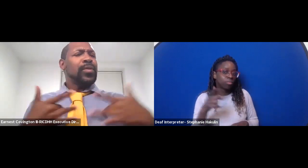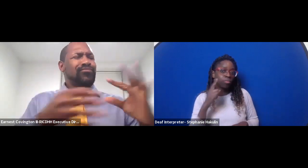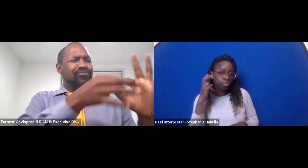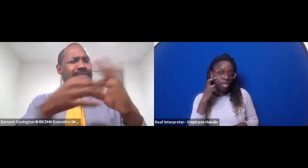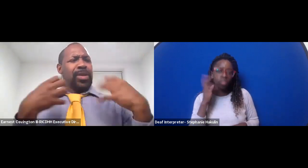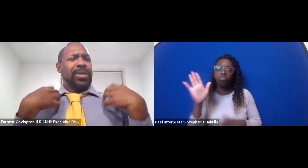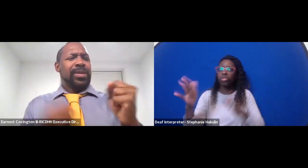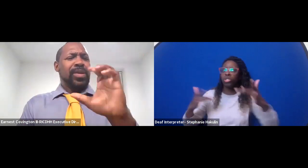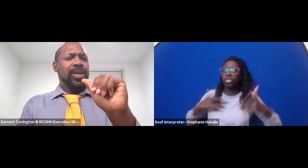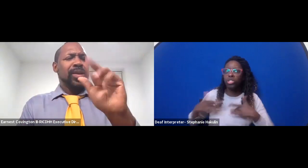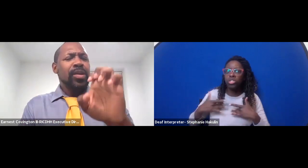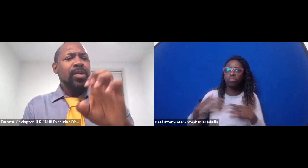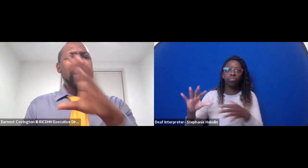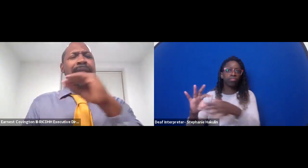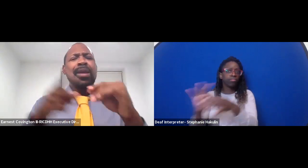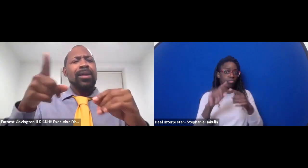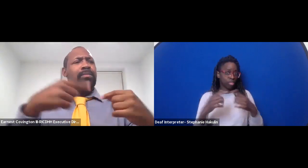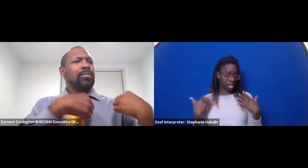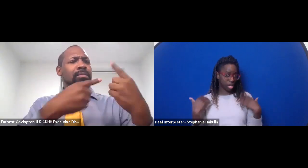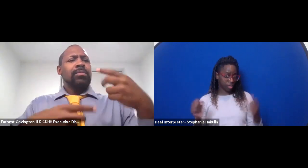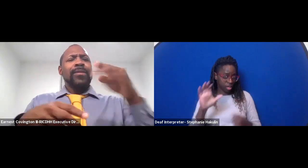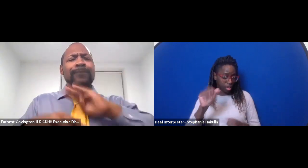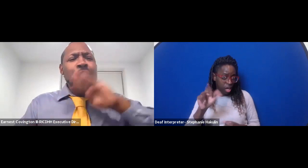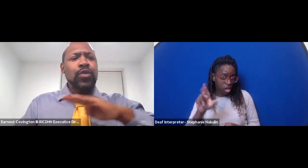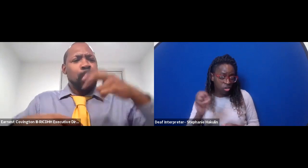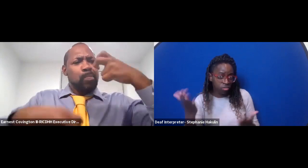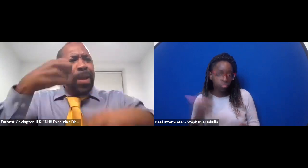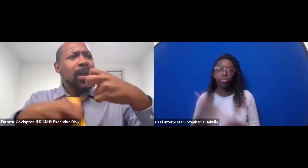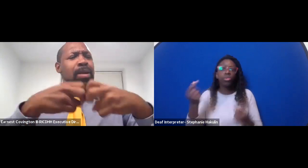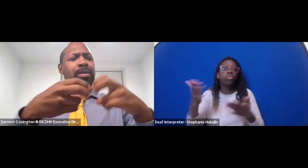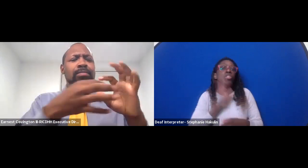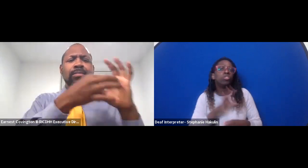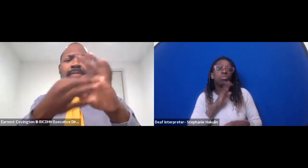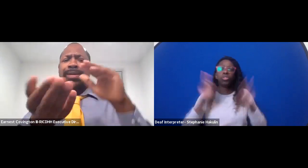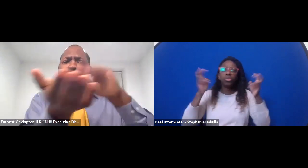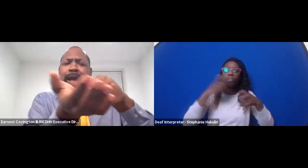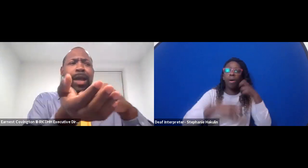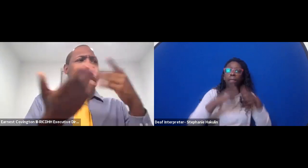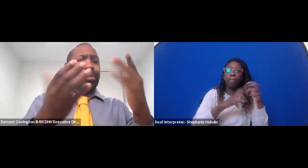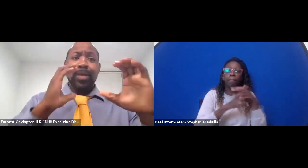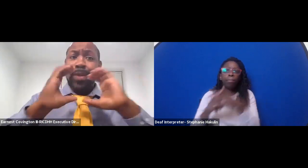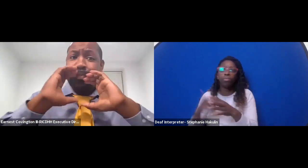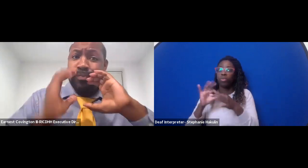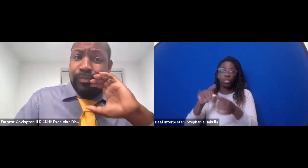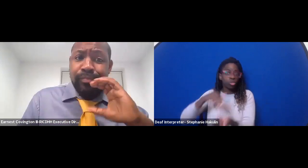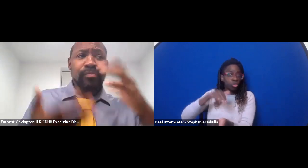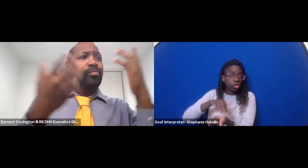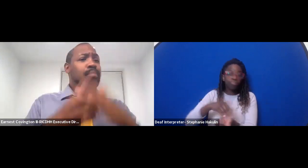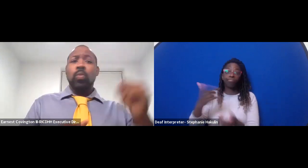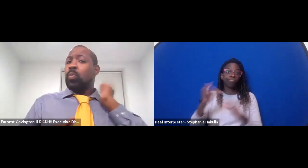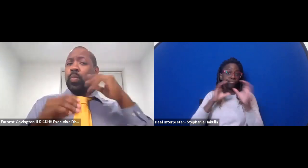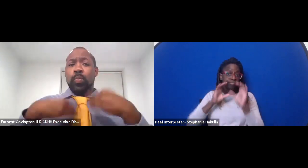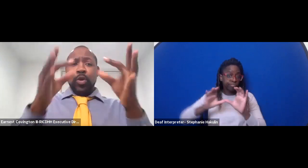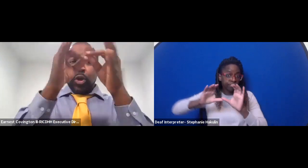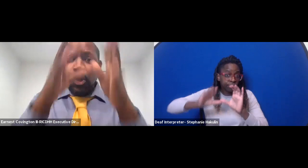HSTP program. They were concerned about the lack of interpreters and access for deaf people within the healthcare field.